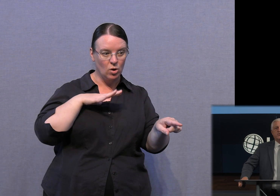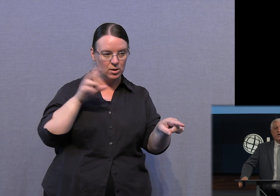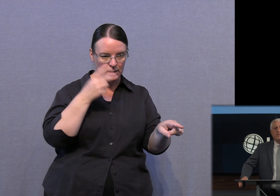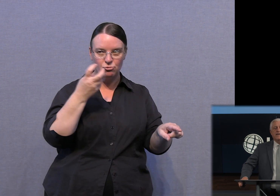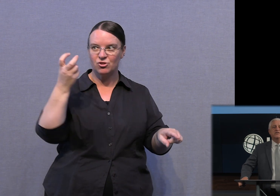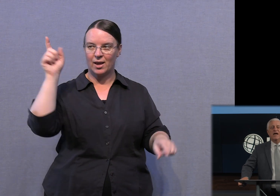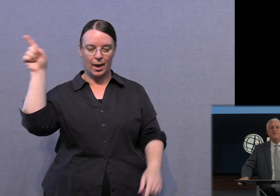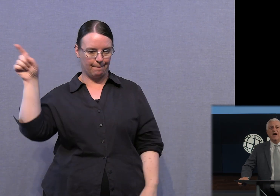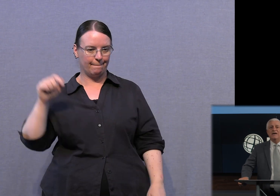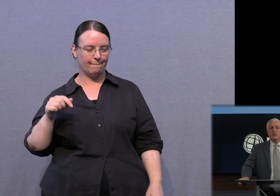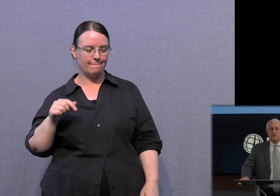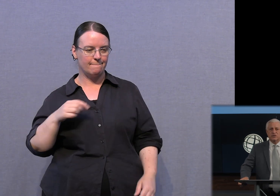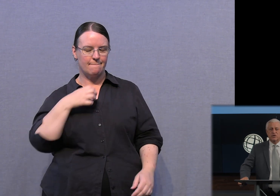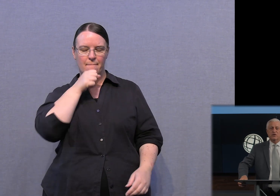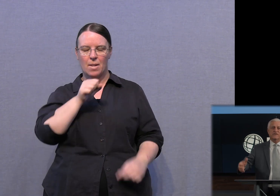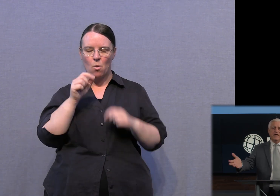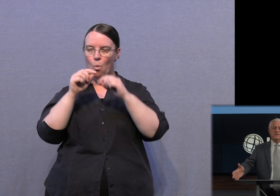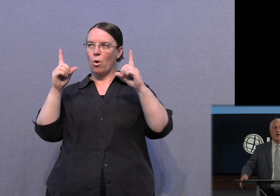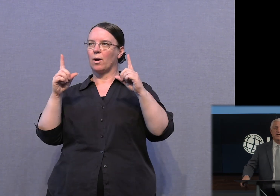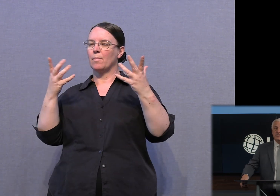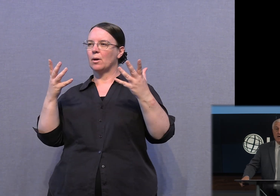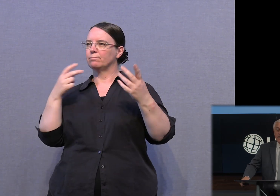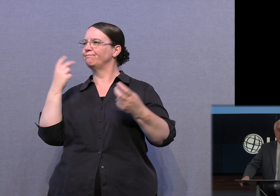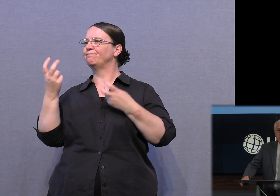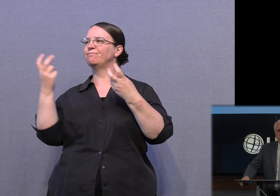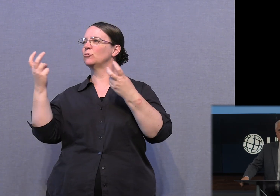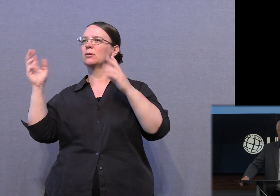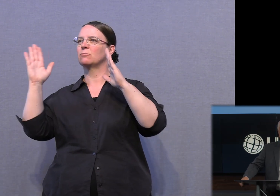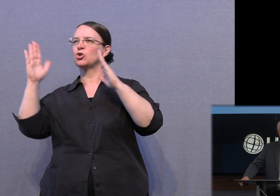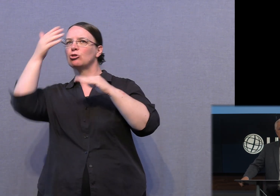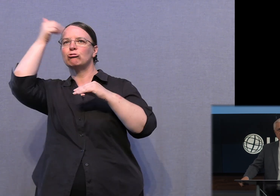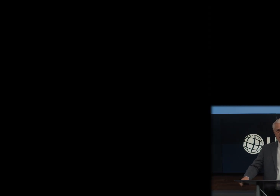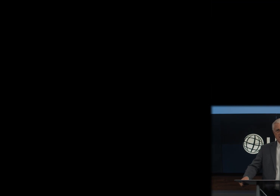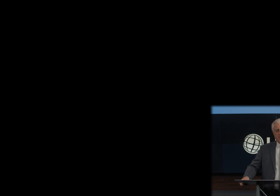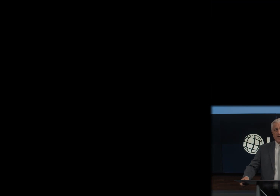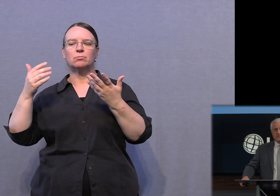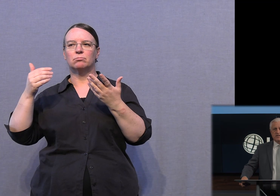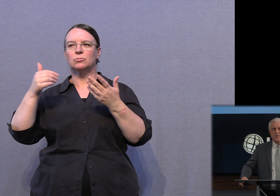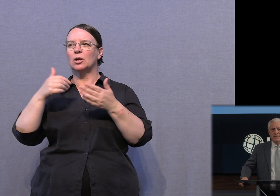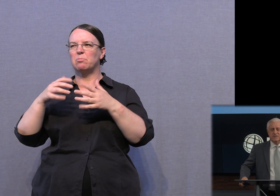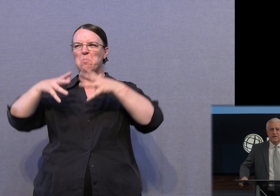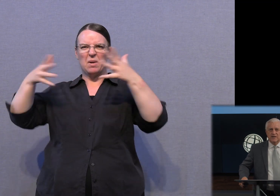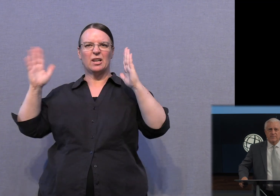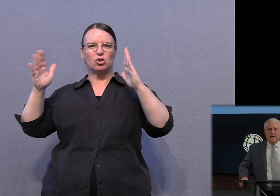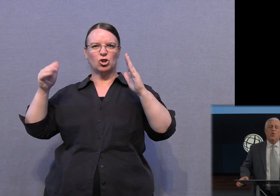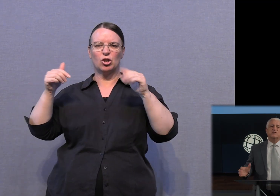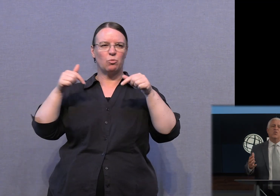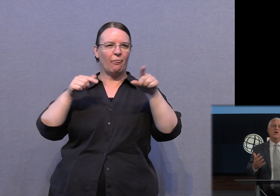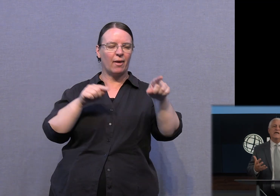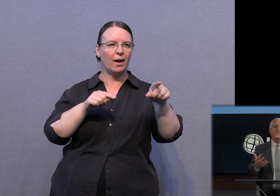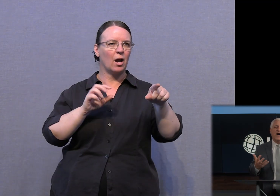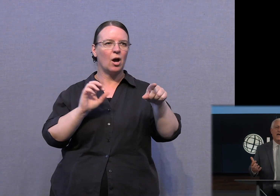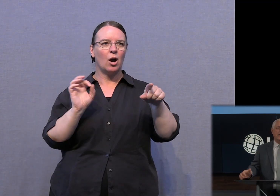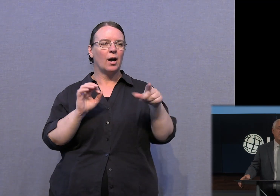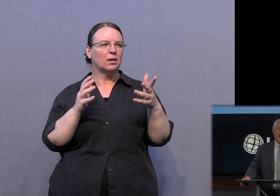from that dream. He decided to find a Christian church. He found a large denominational church, began attending for about 6 months. But he wasn't